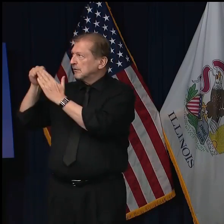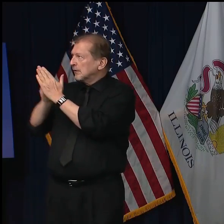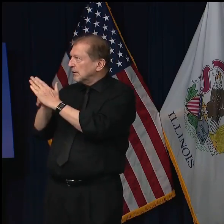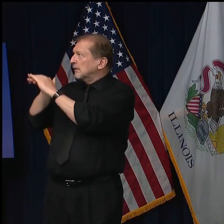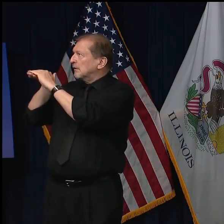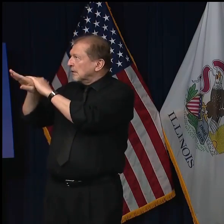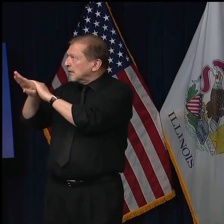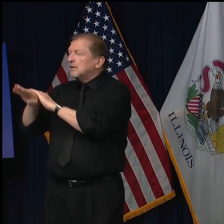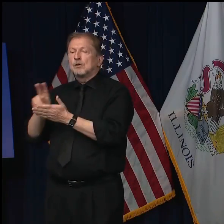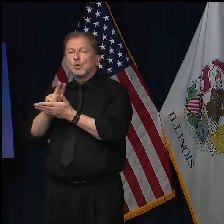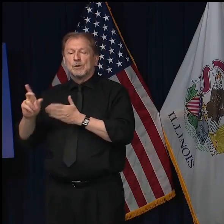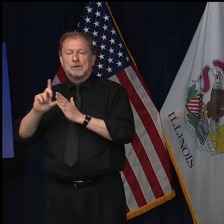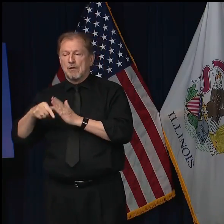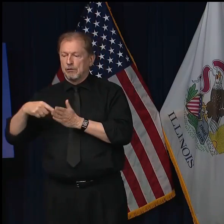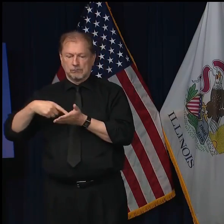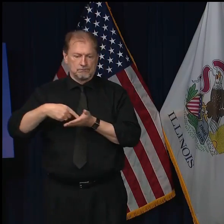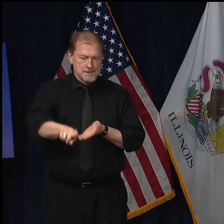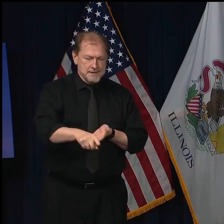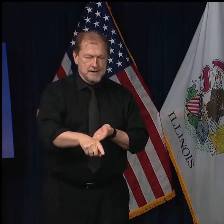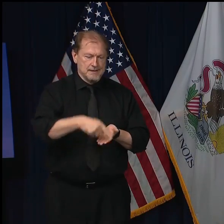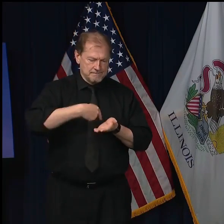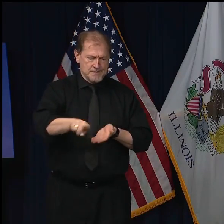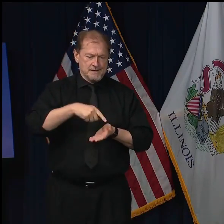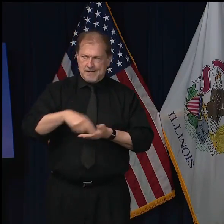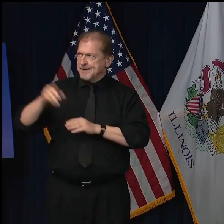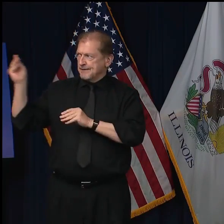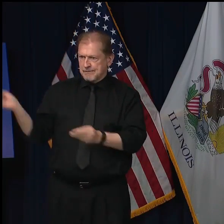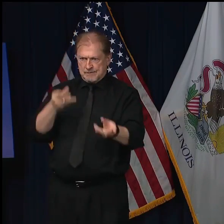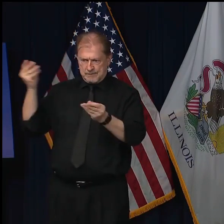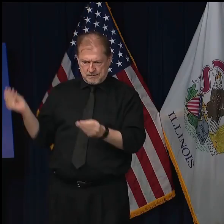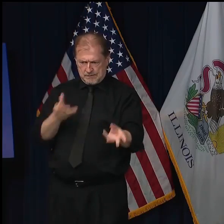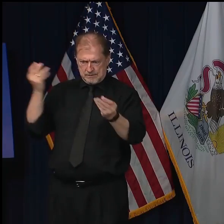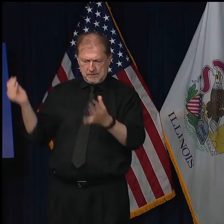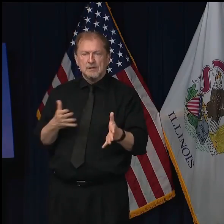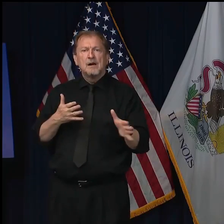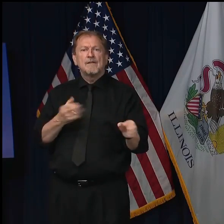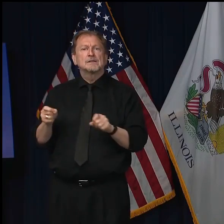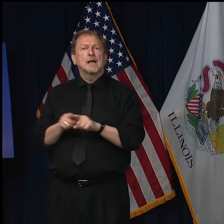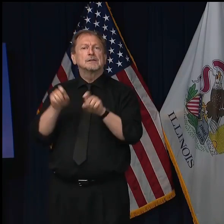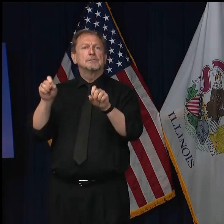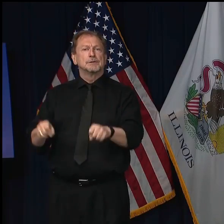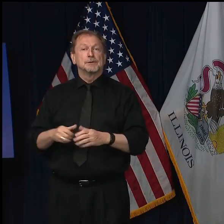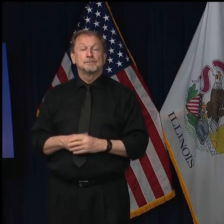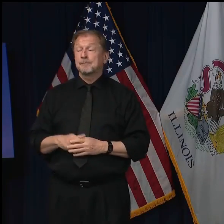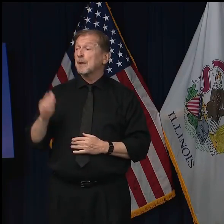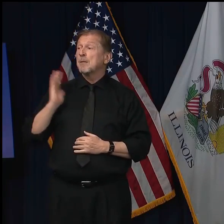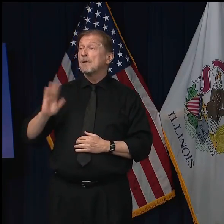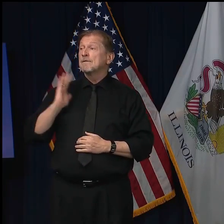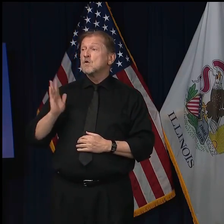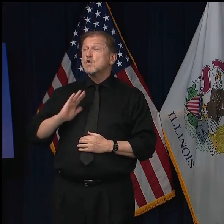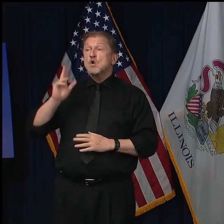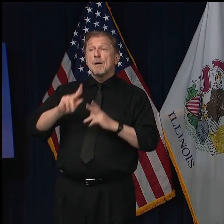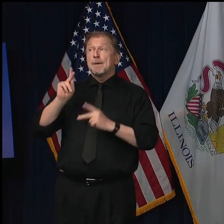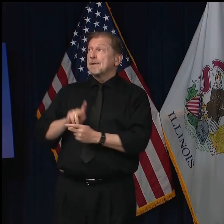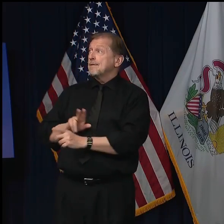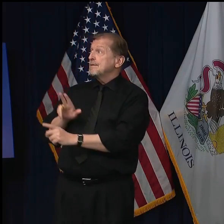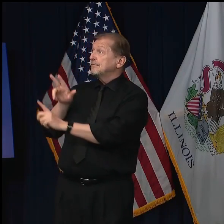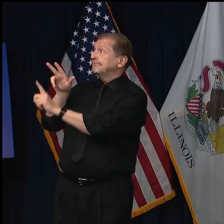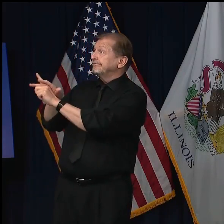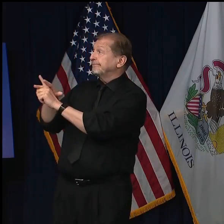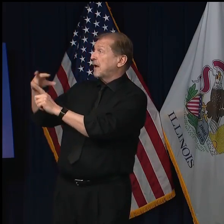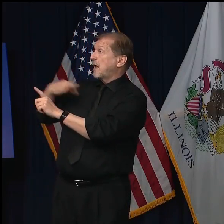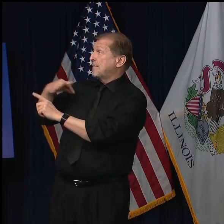getting income to the unemployed as fast as possible, by executive order, I waived the traditional delay of a